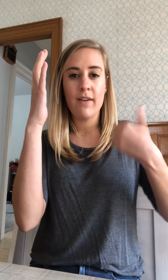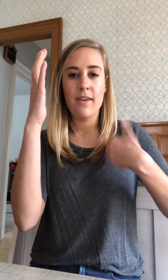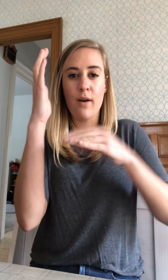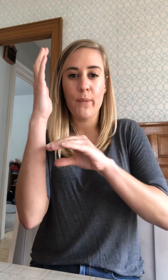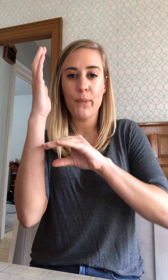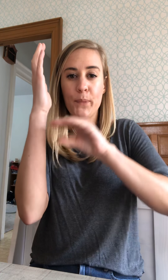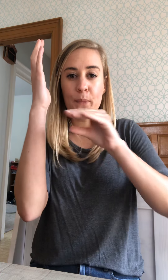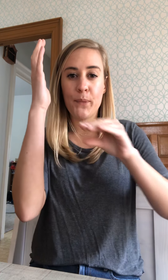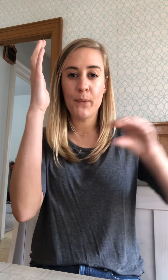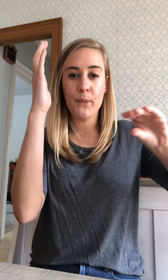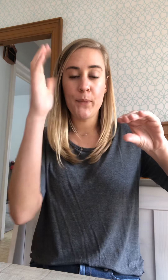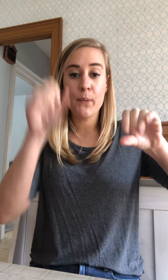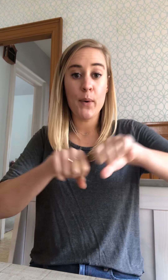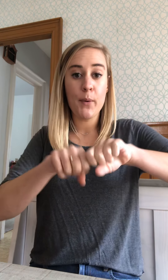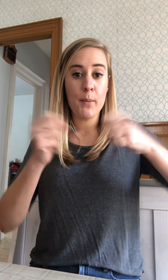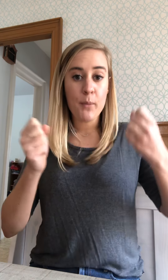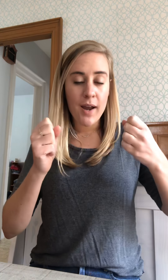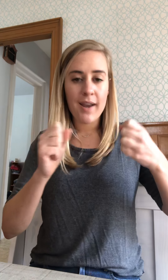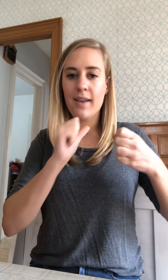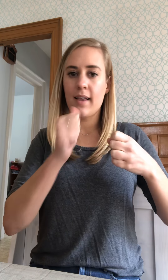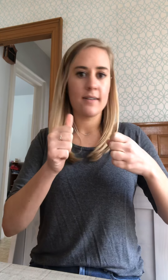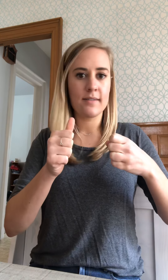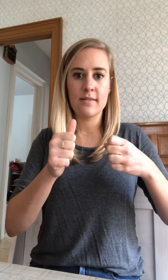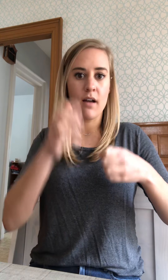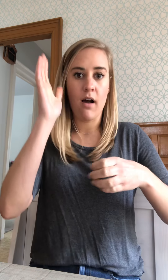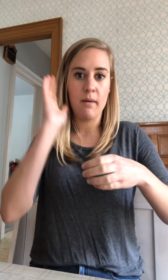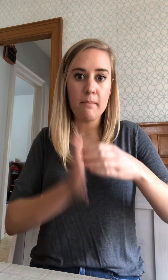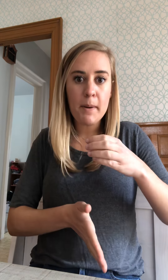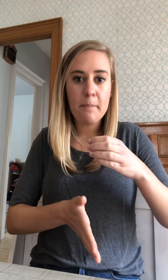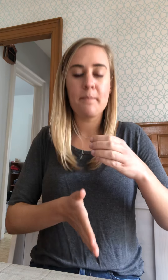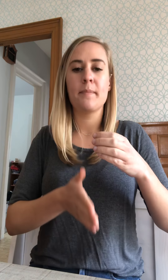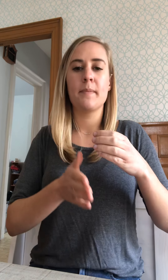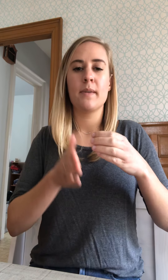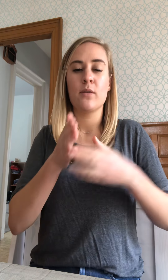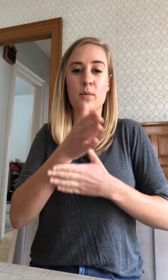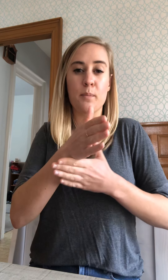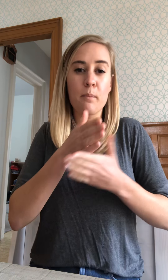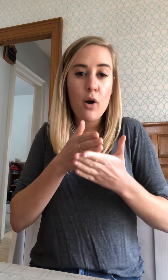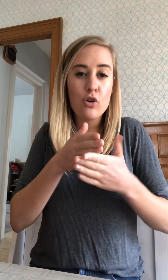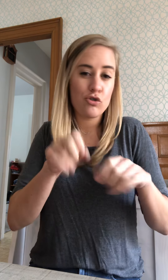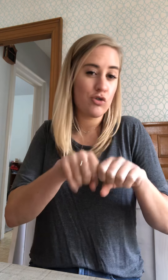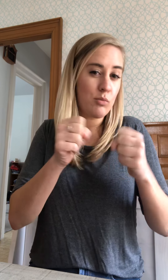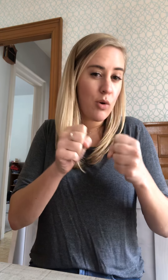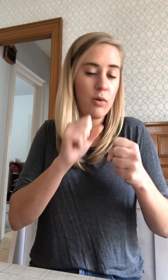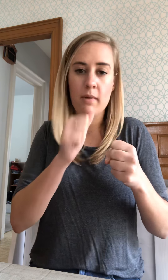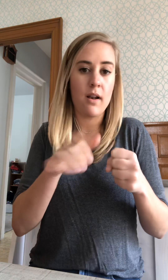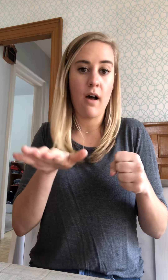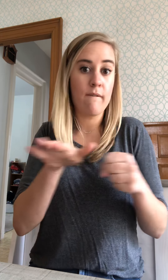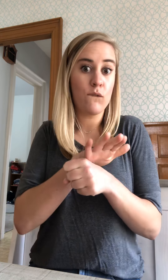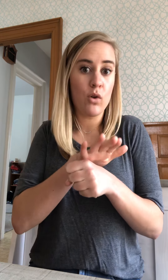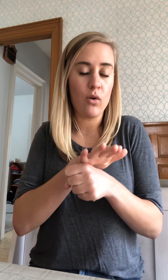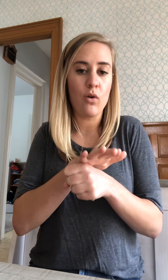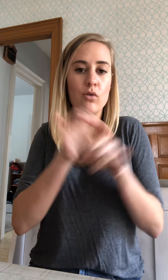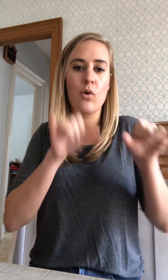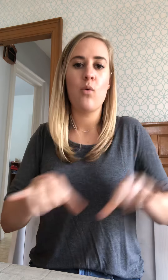cleanly. So it's partially broken but not complete. This is fairly common in children whose